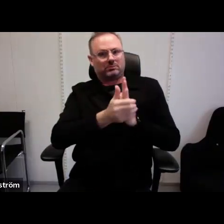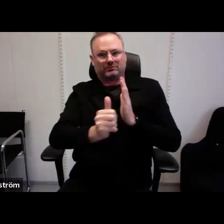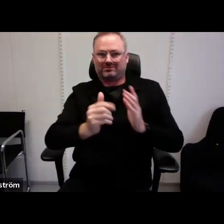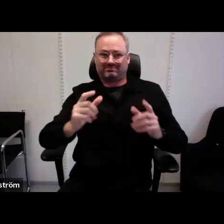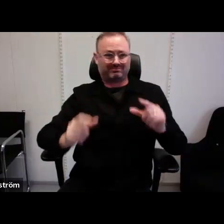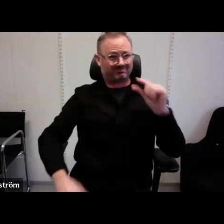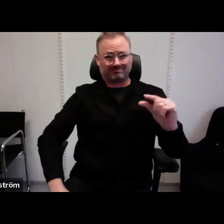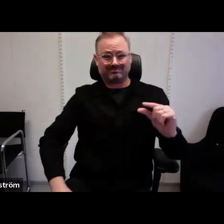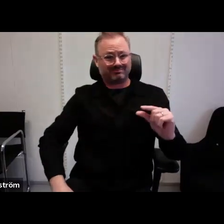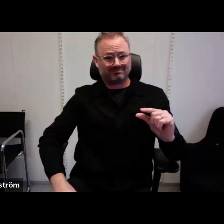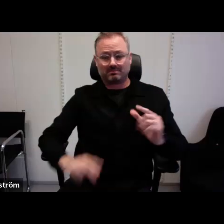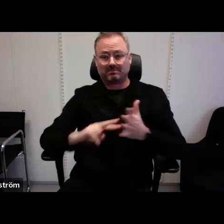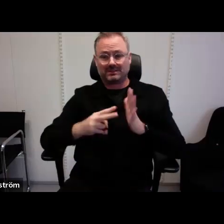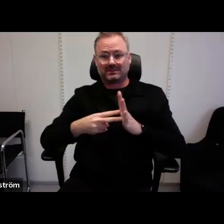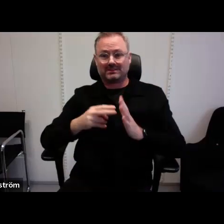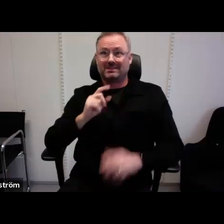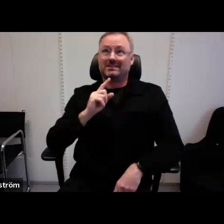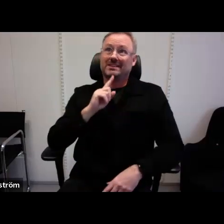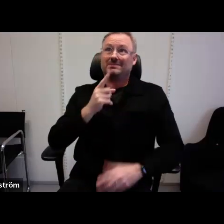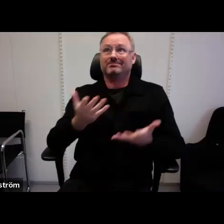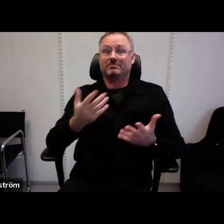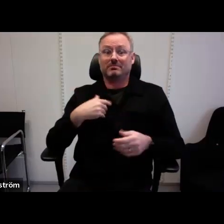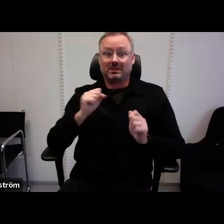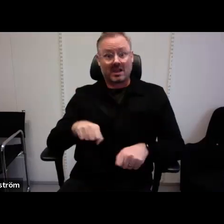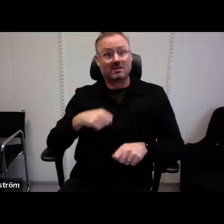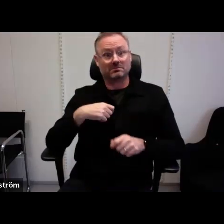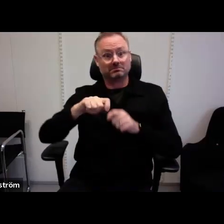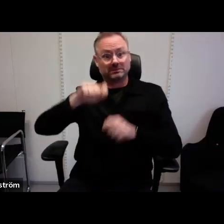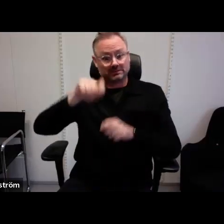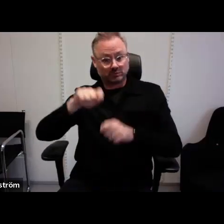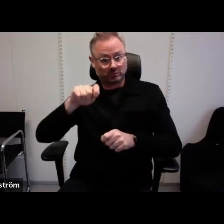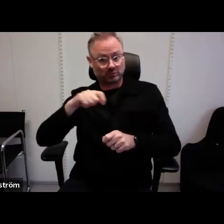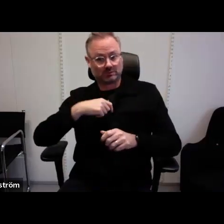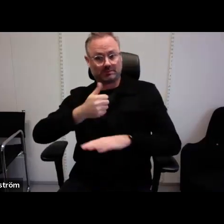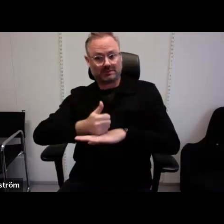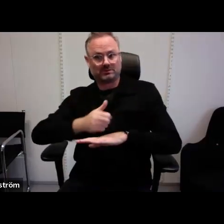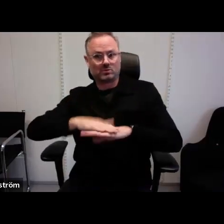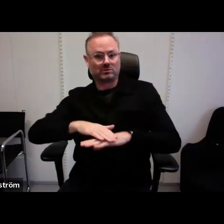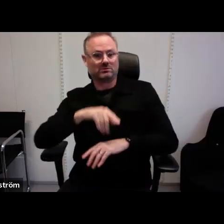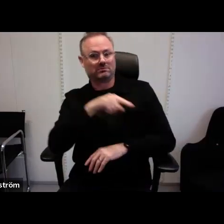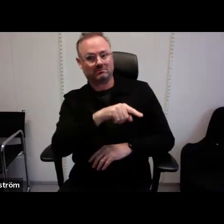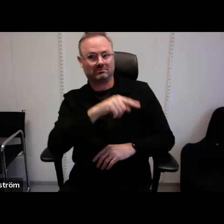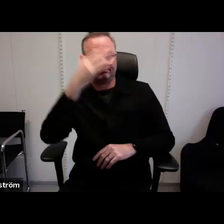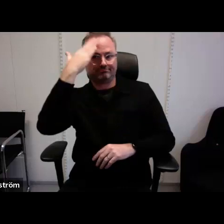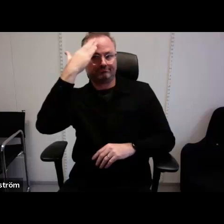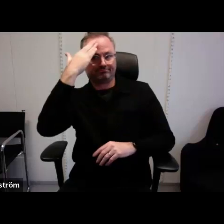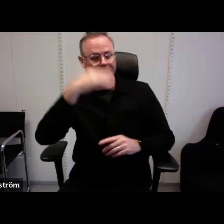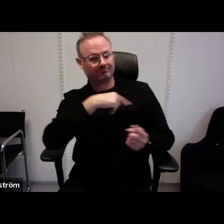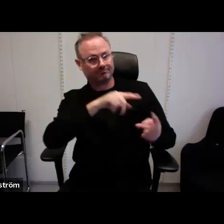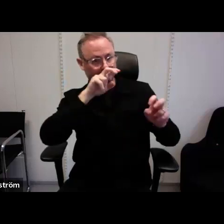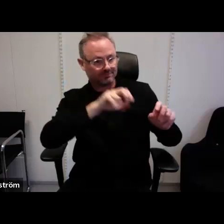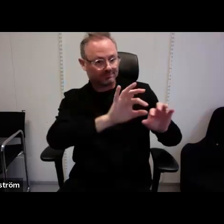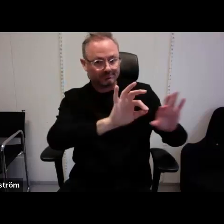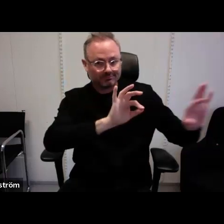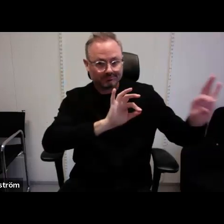and what we know about all of these things is very minimal compared to what we know about spoken languages. So can I create an